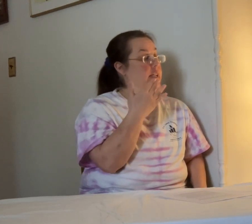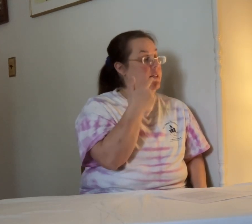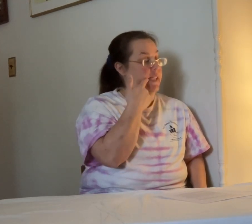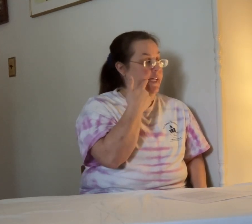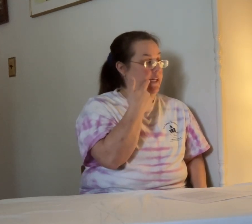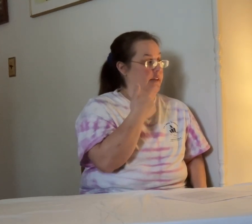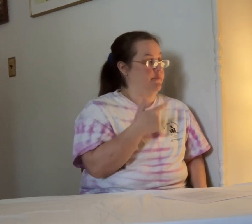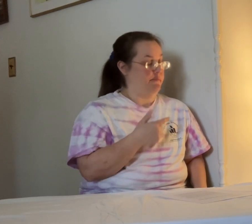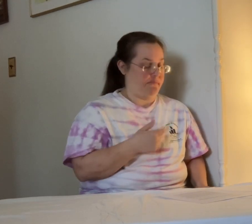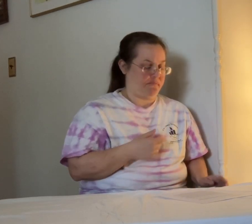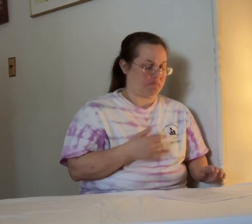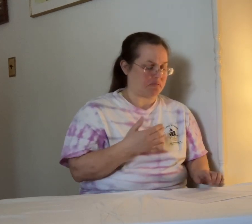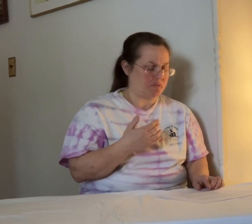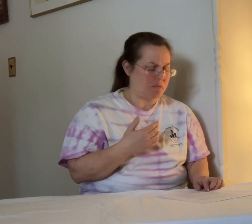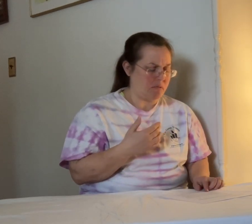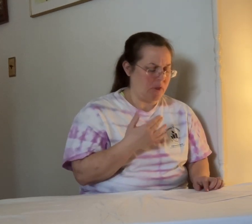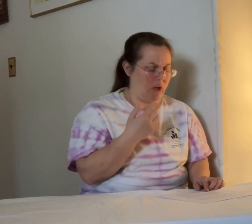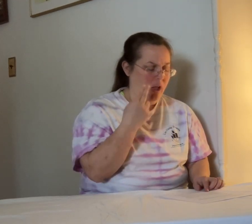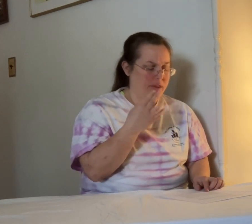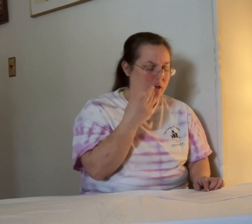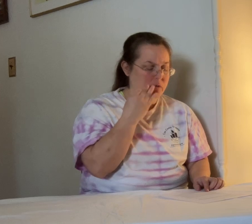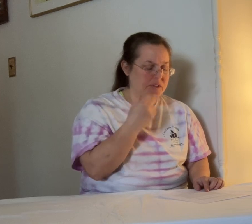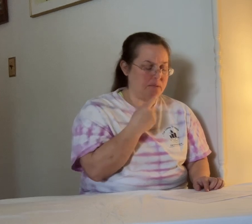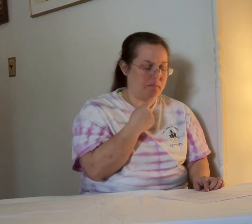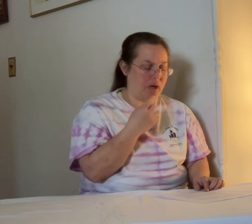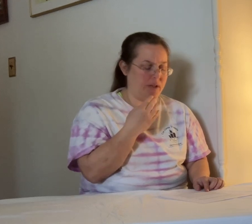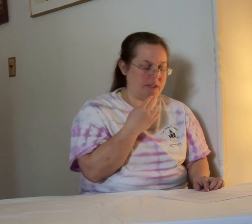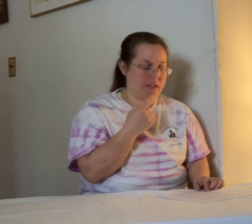completely. Okay. The respondent